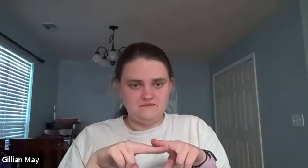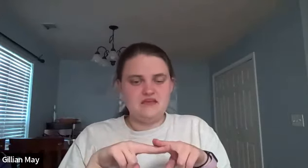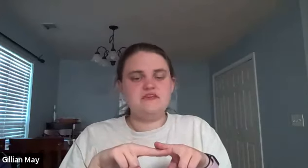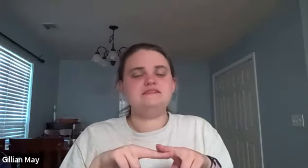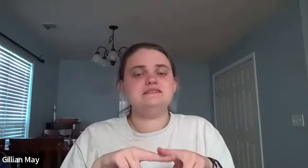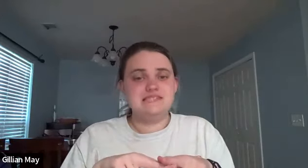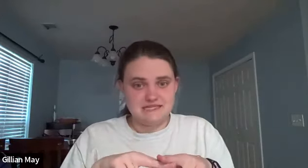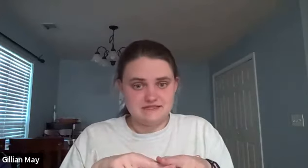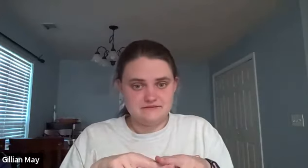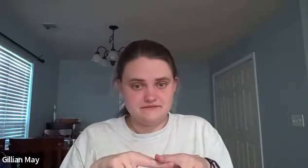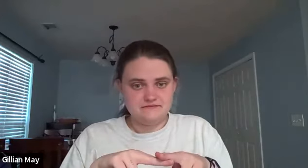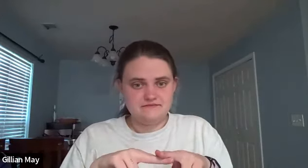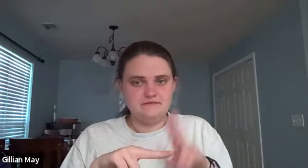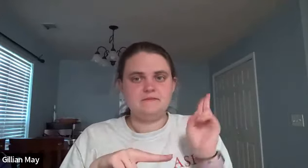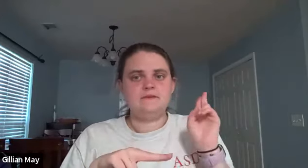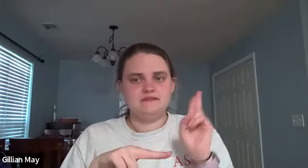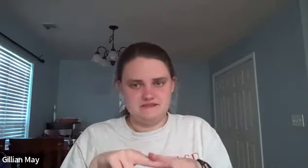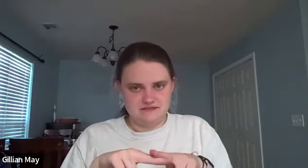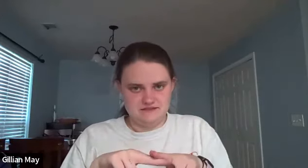And then sit. Sit.